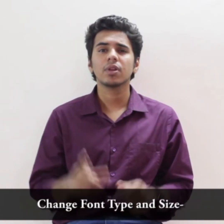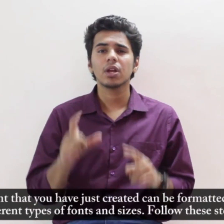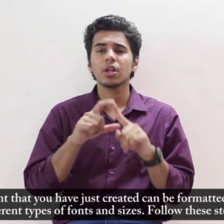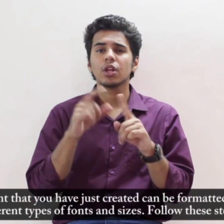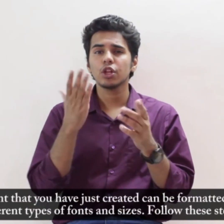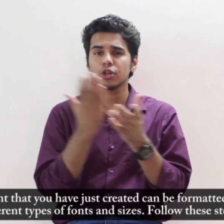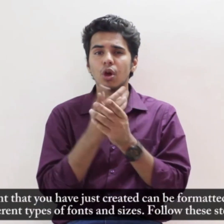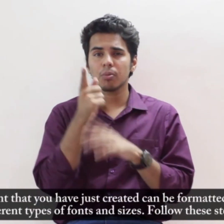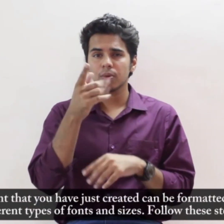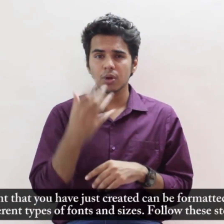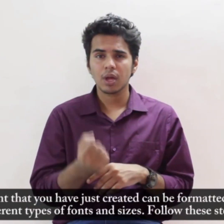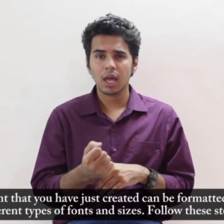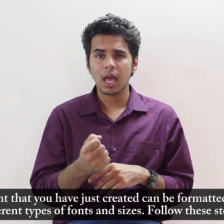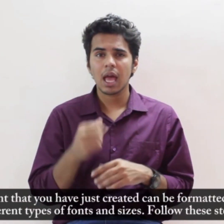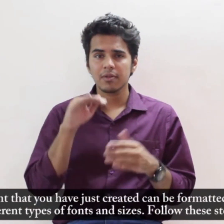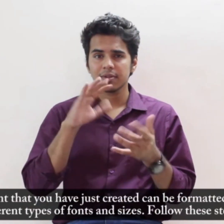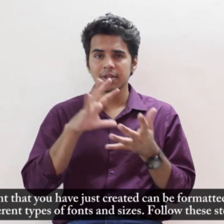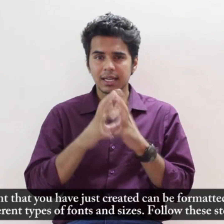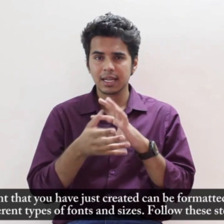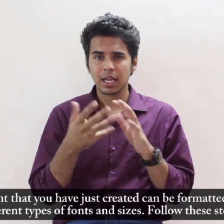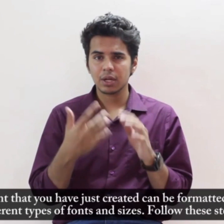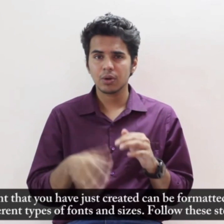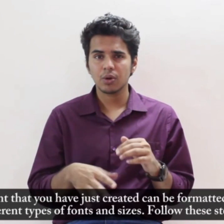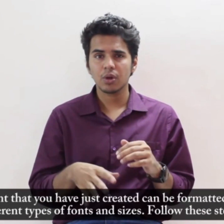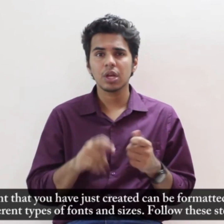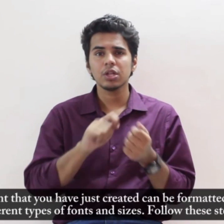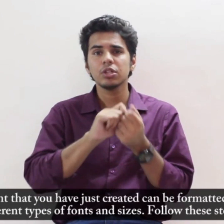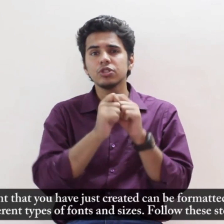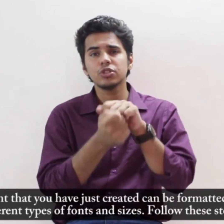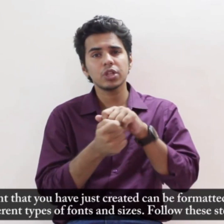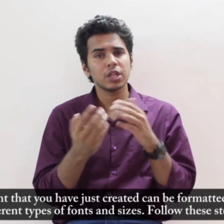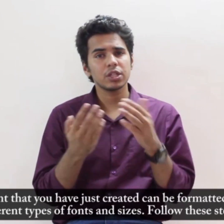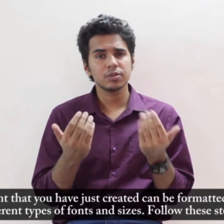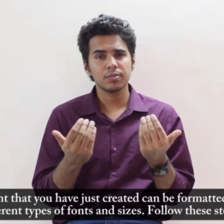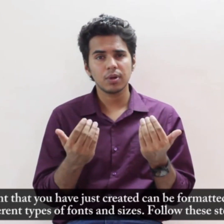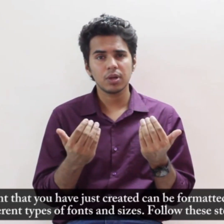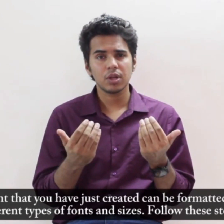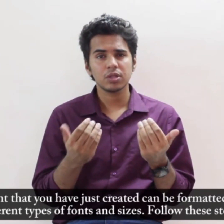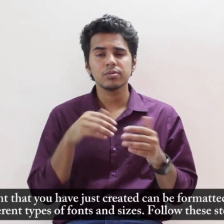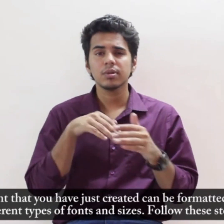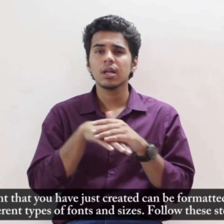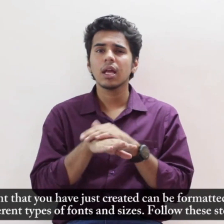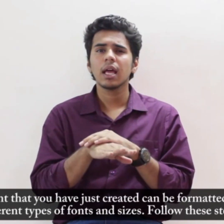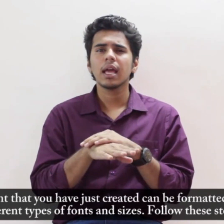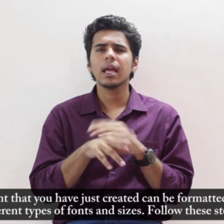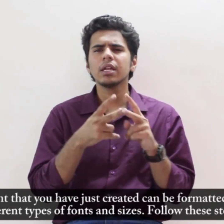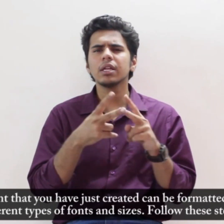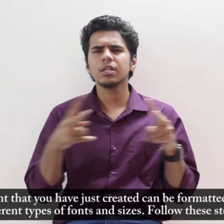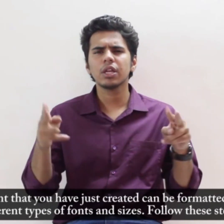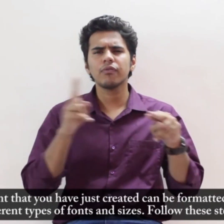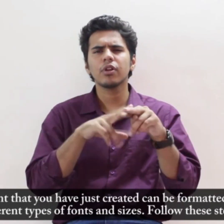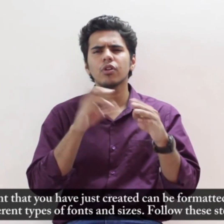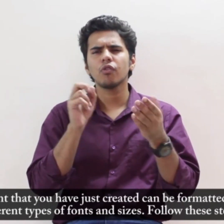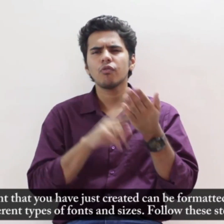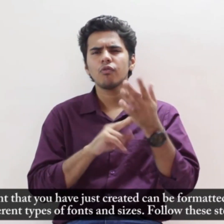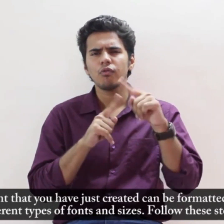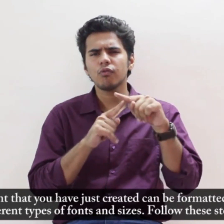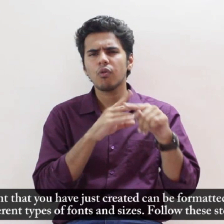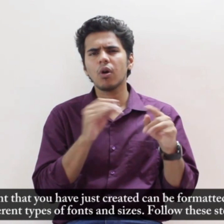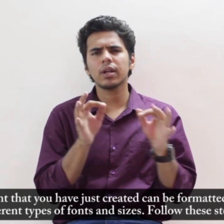The document that you have just created can be formatted in terms of different types of fonts and sizes. Follow